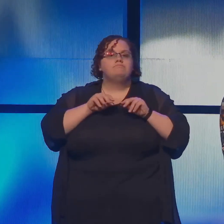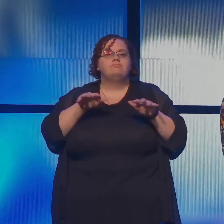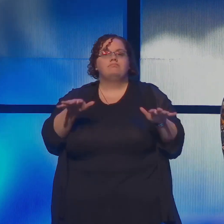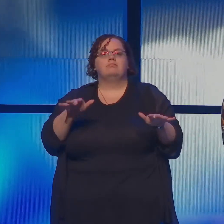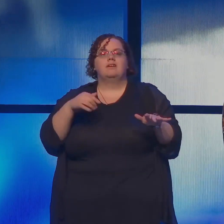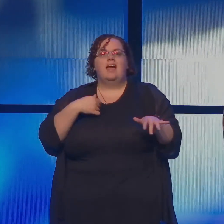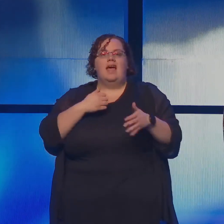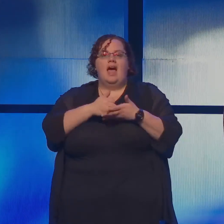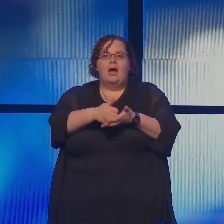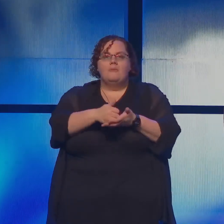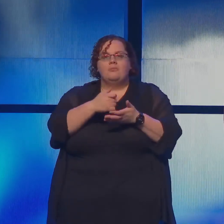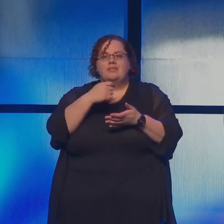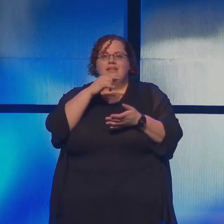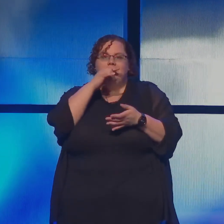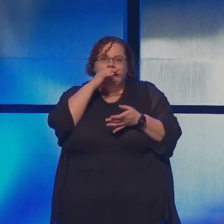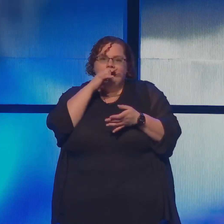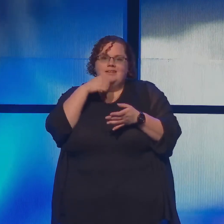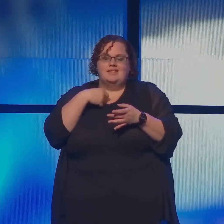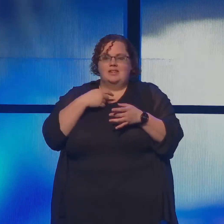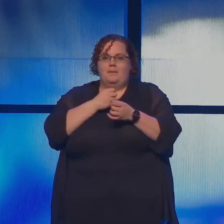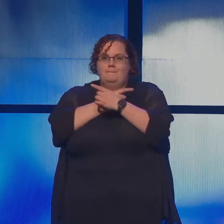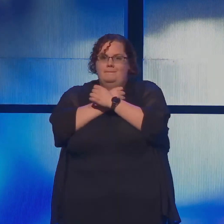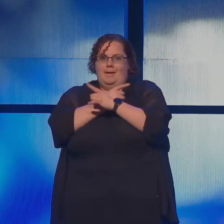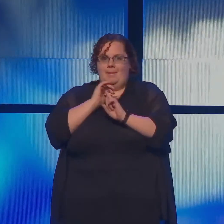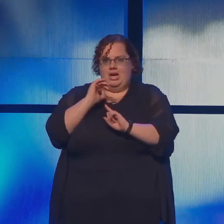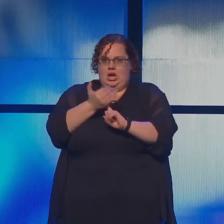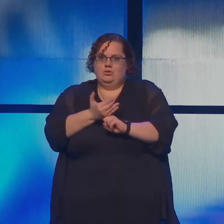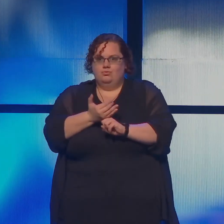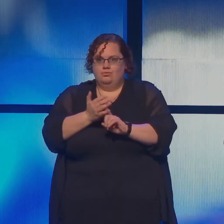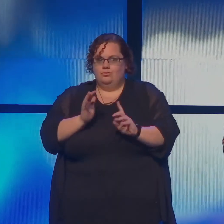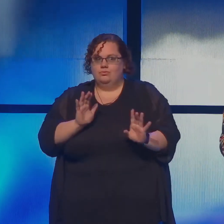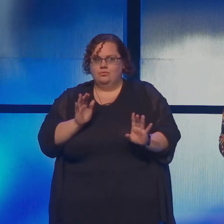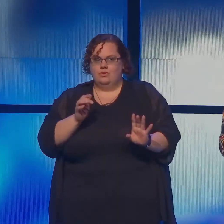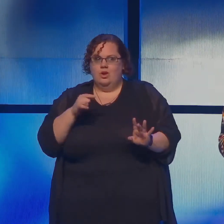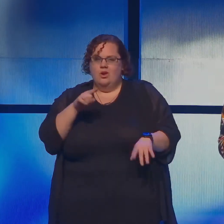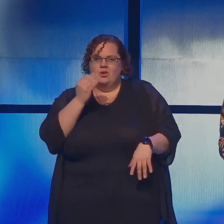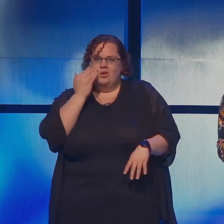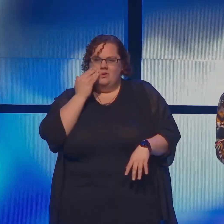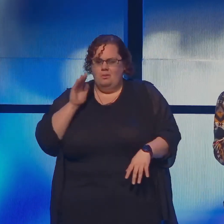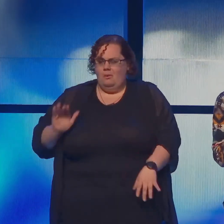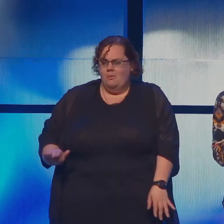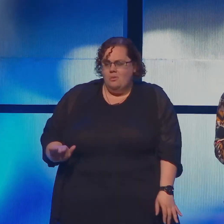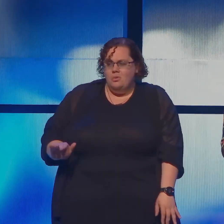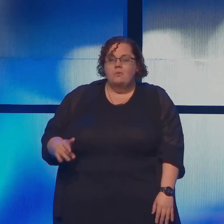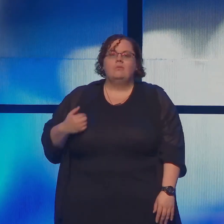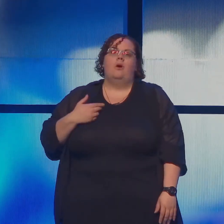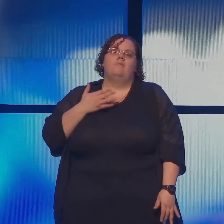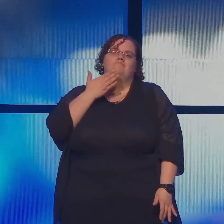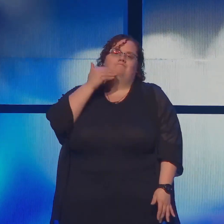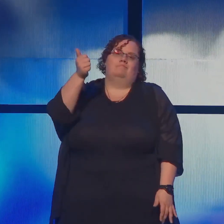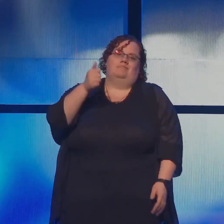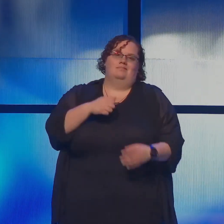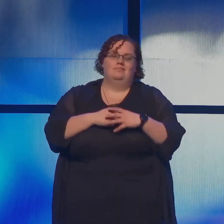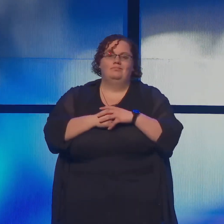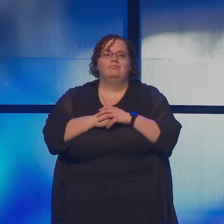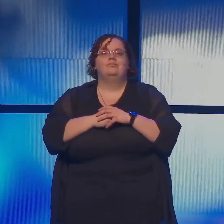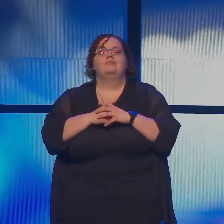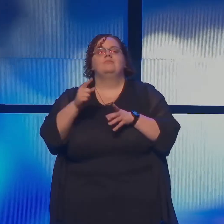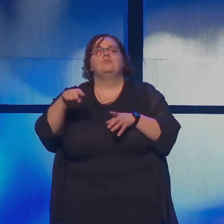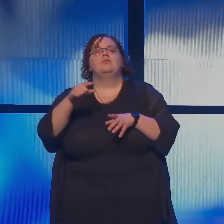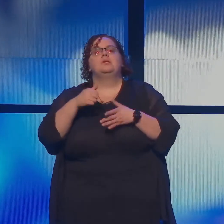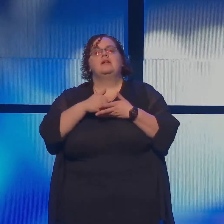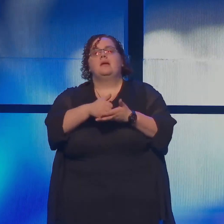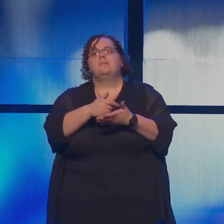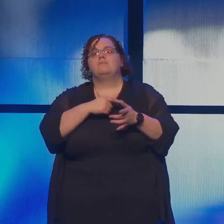and their cute little Batman outfits. Come on, you know. The little guys, best. And, you can help with